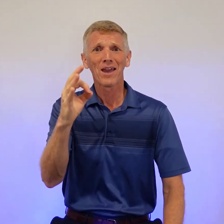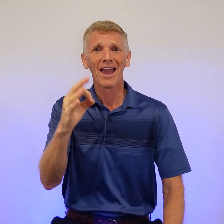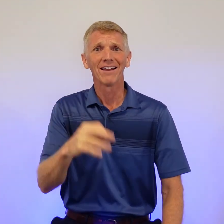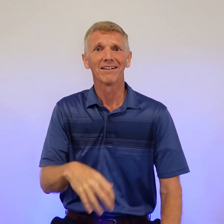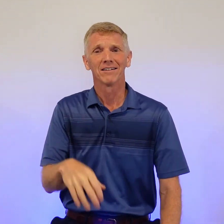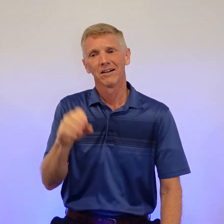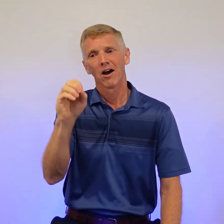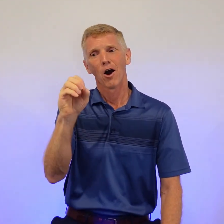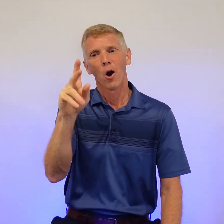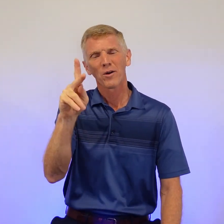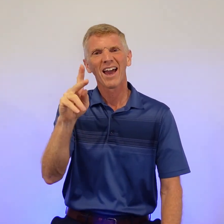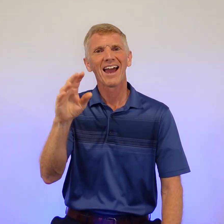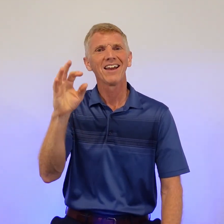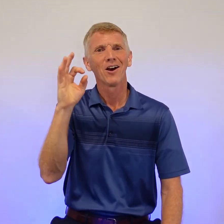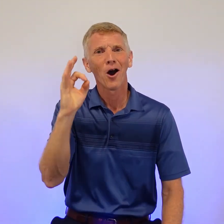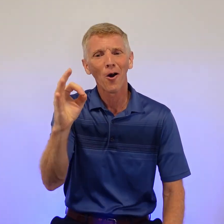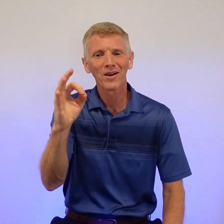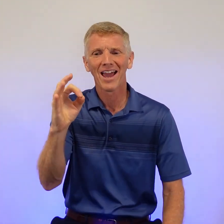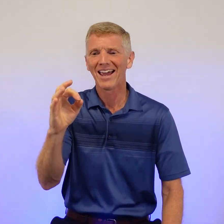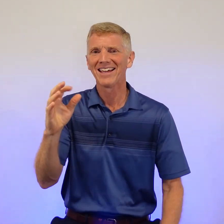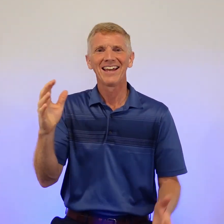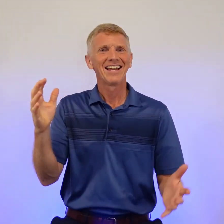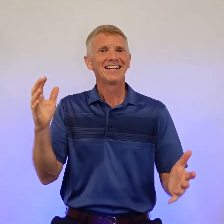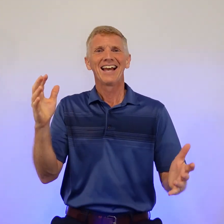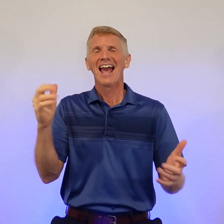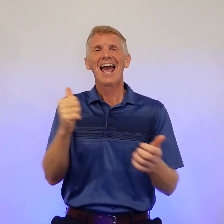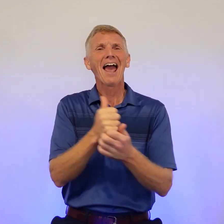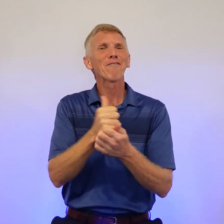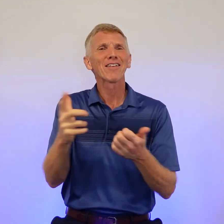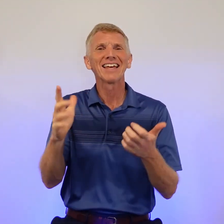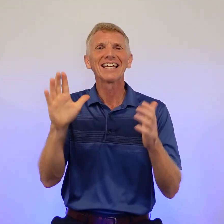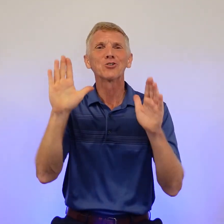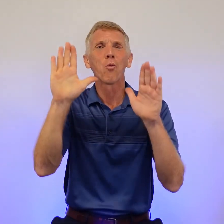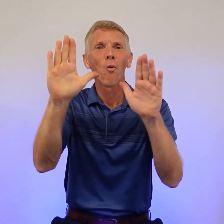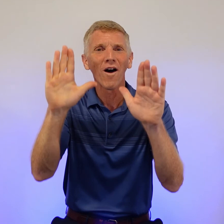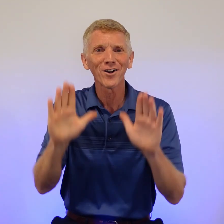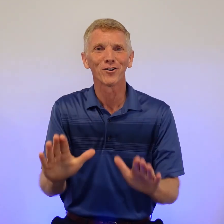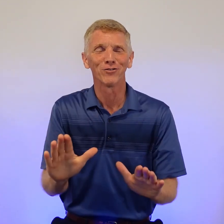Okay, okay, okay. Everything is wonderful.